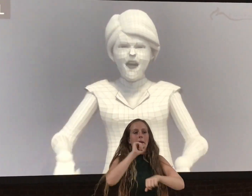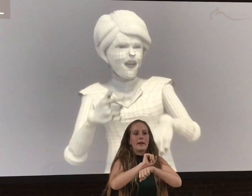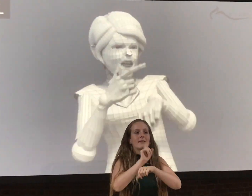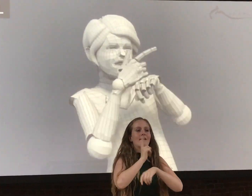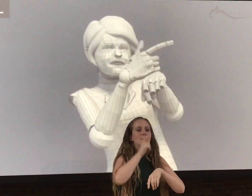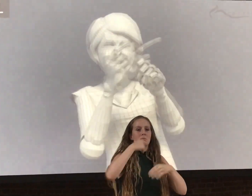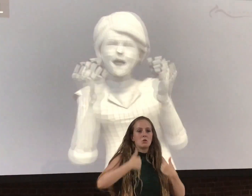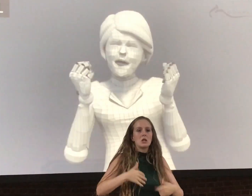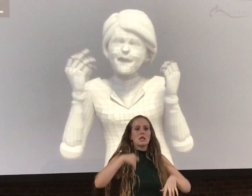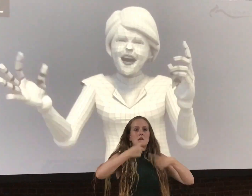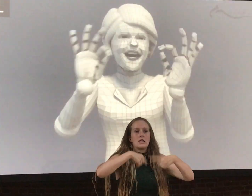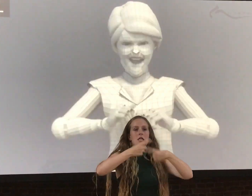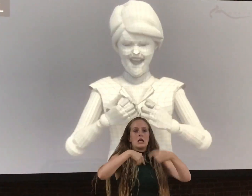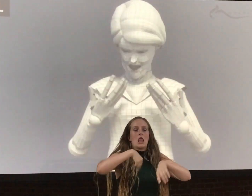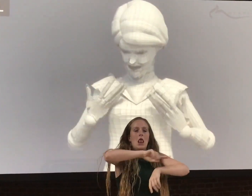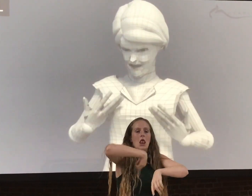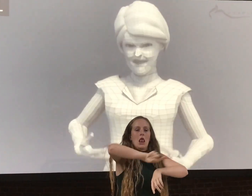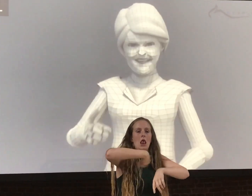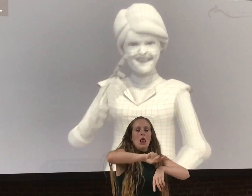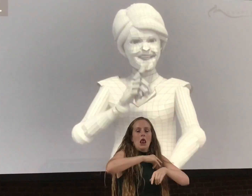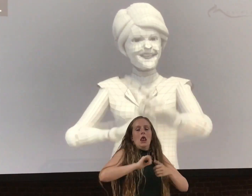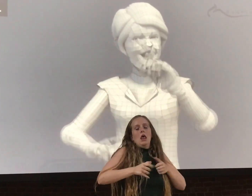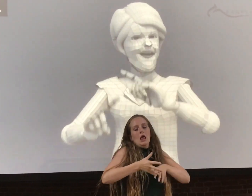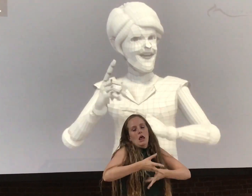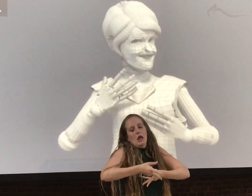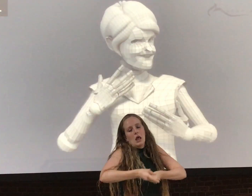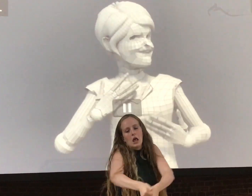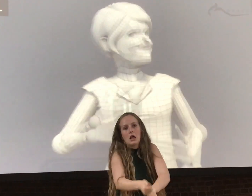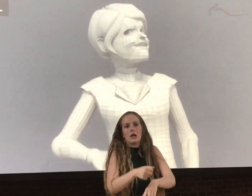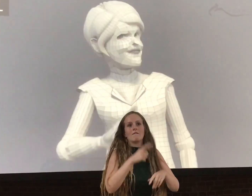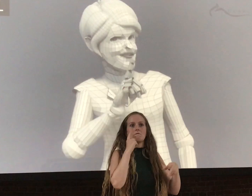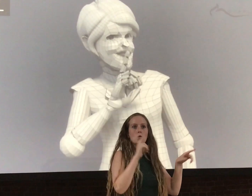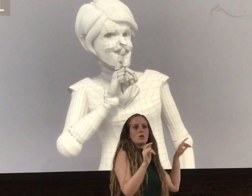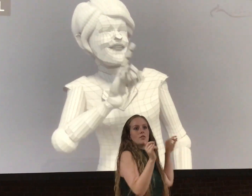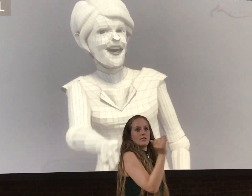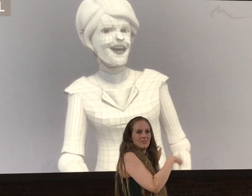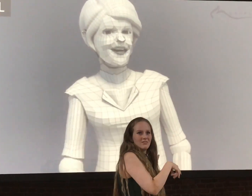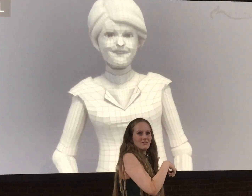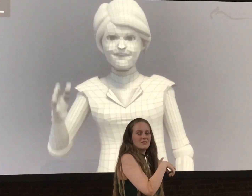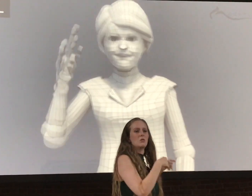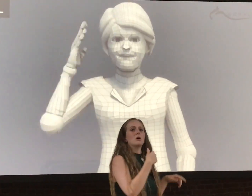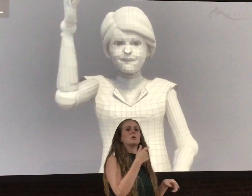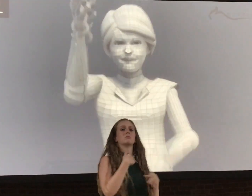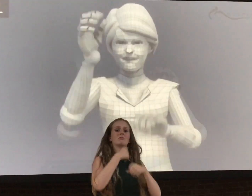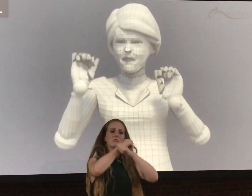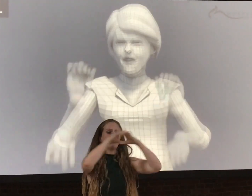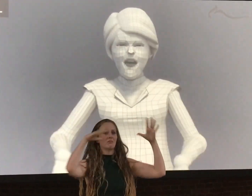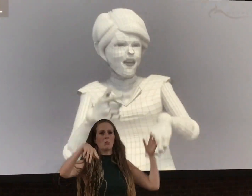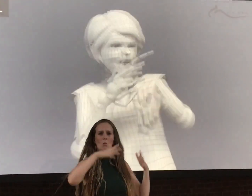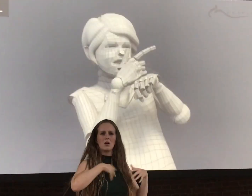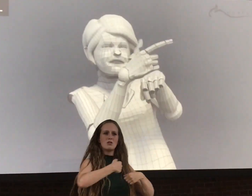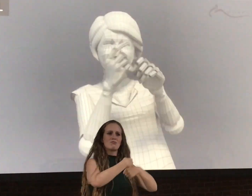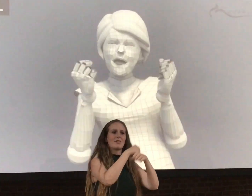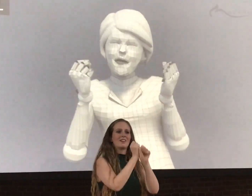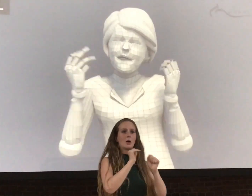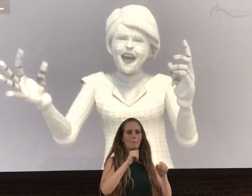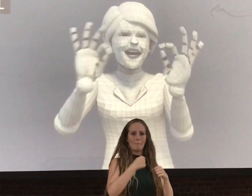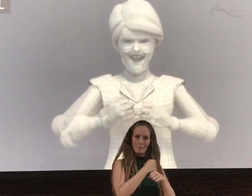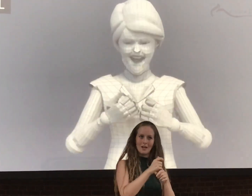movement capture technology. But it takes a lot of time to collect this sort of sign language data. What